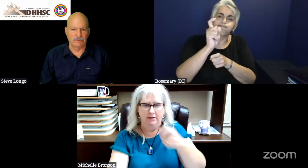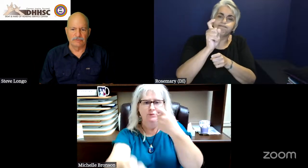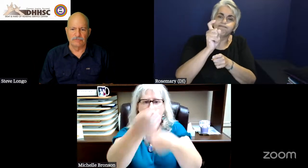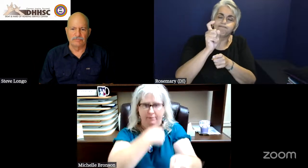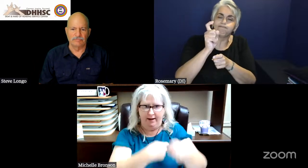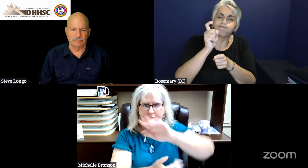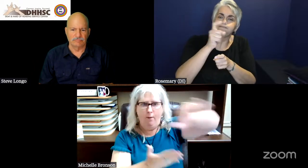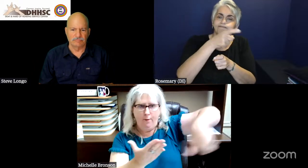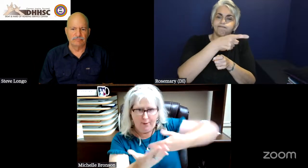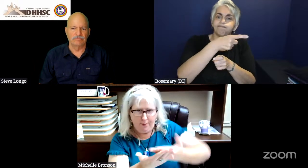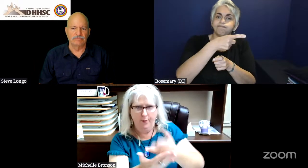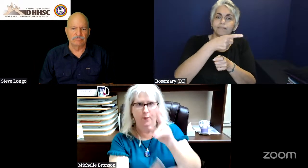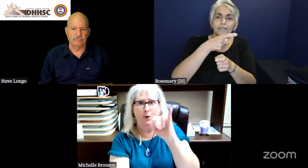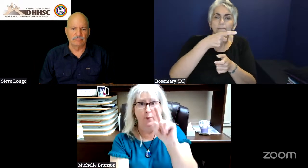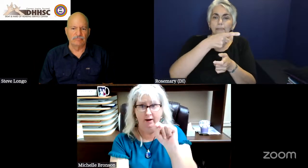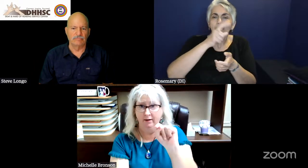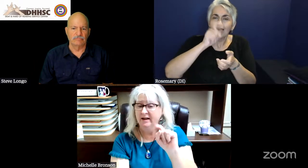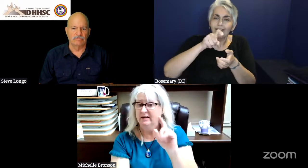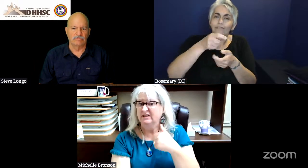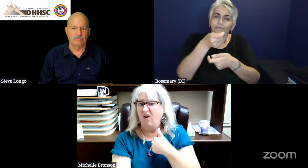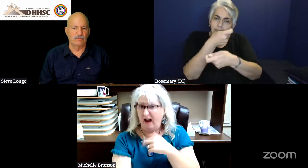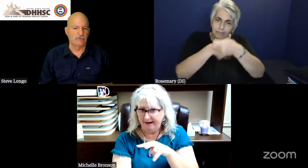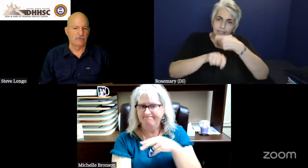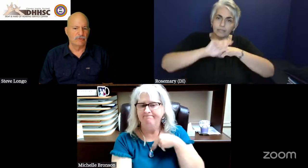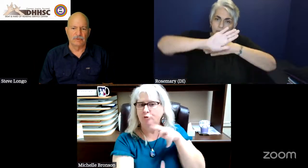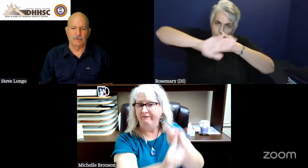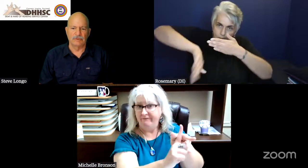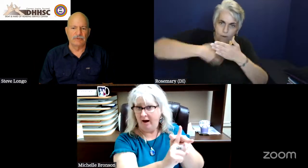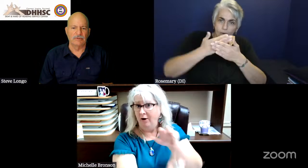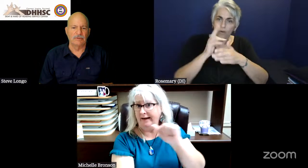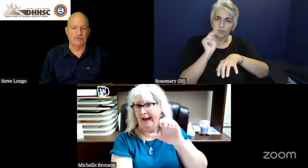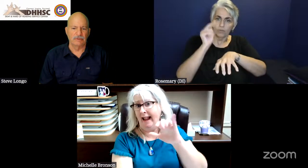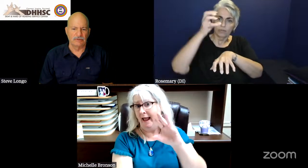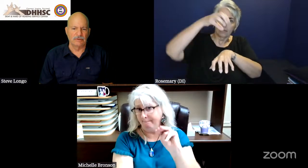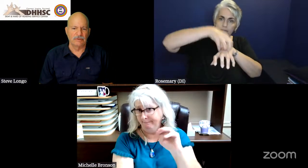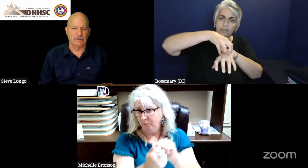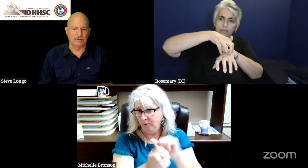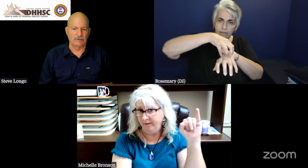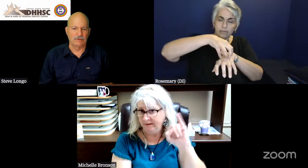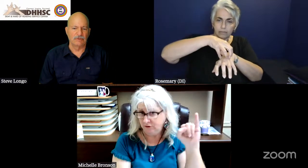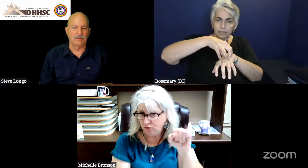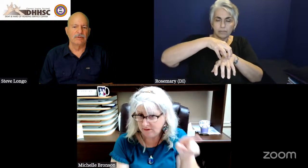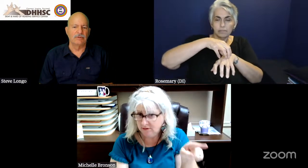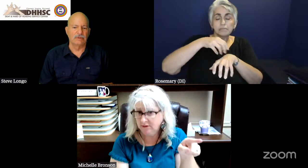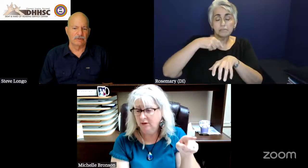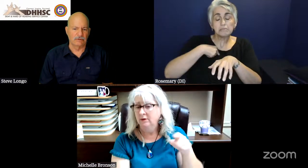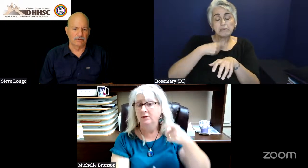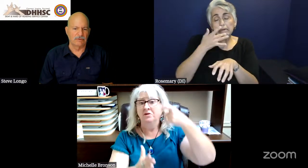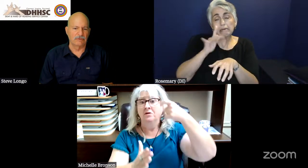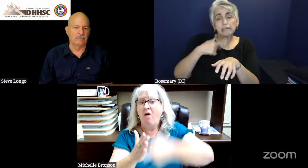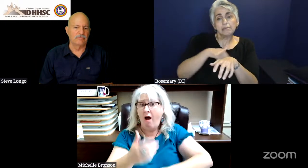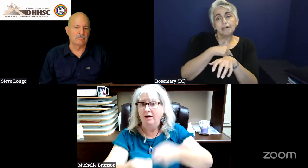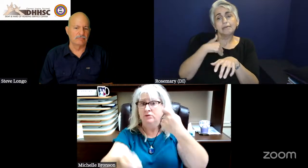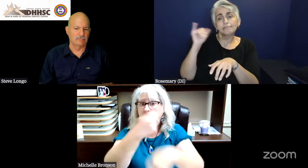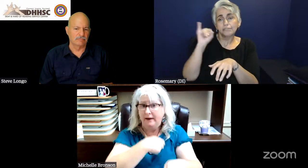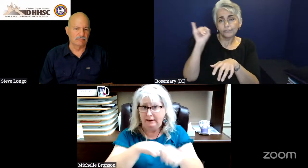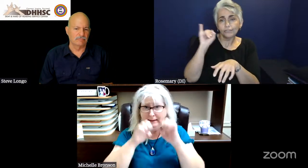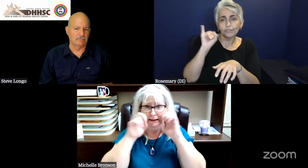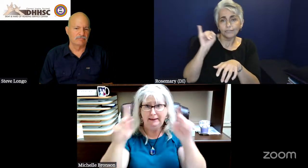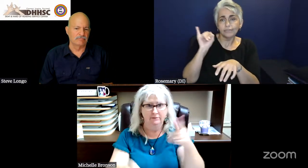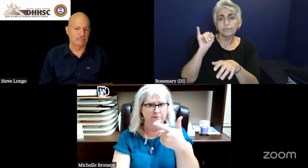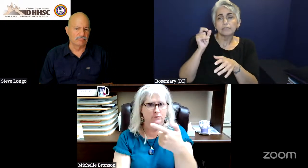you can't replace the part. So we have to replace the entire unit. So I filed a claim with the insurance